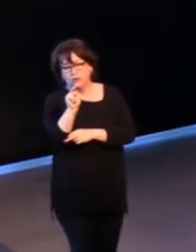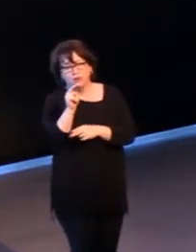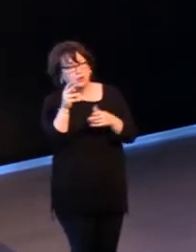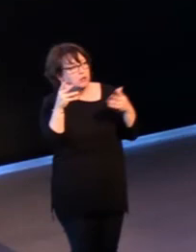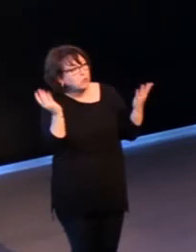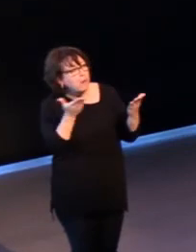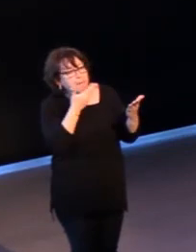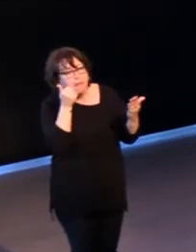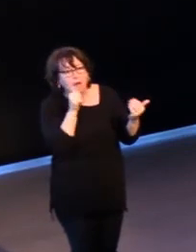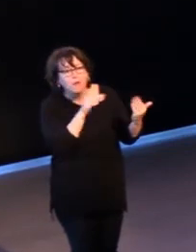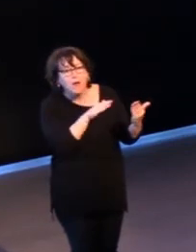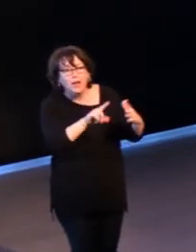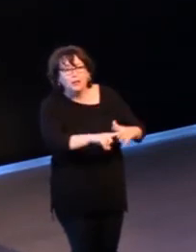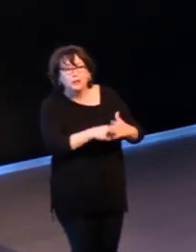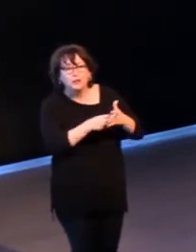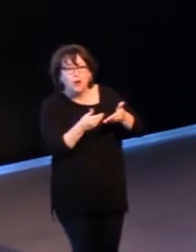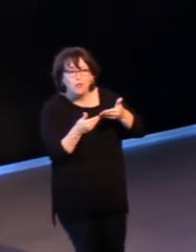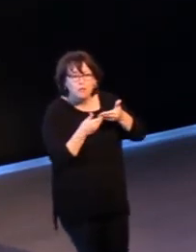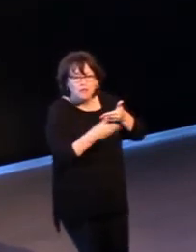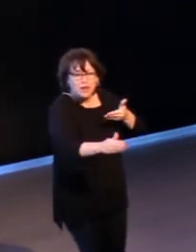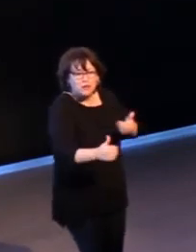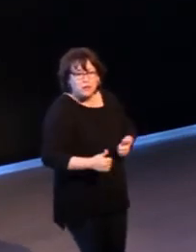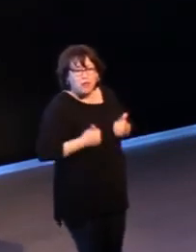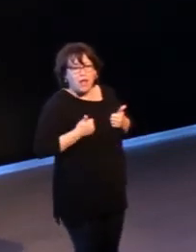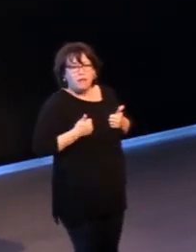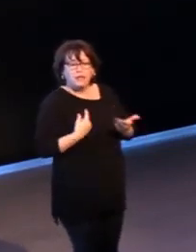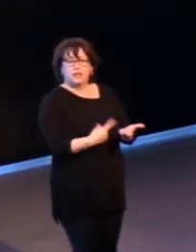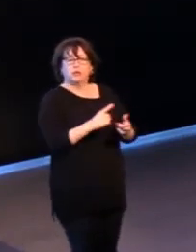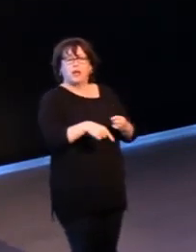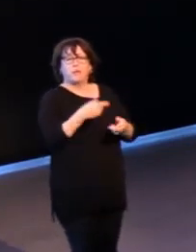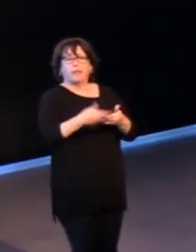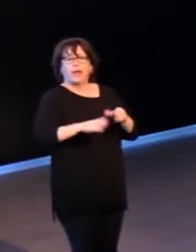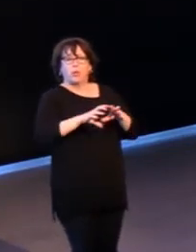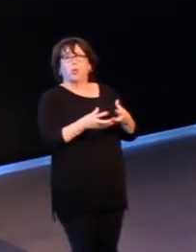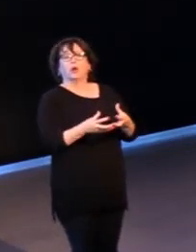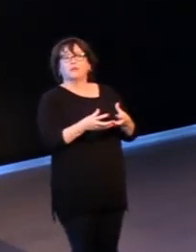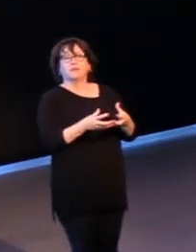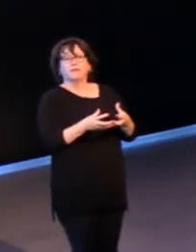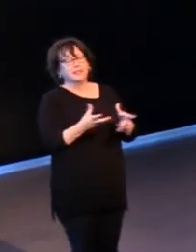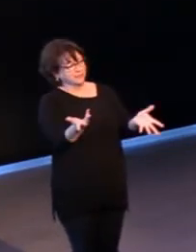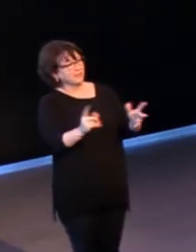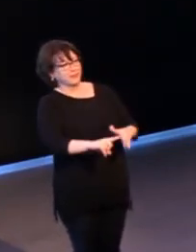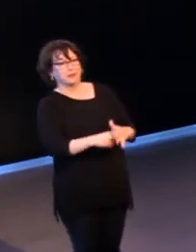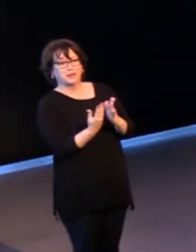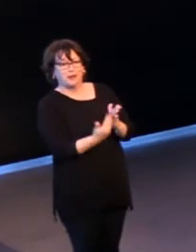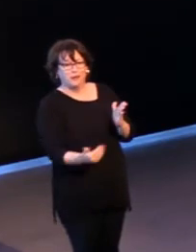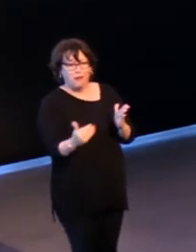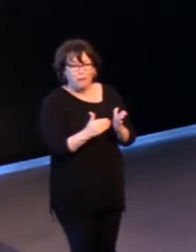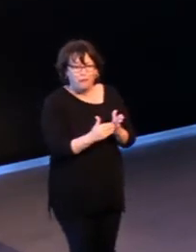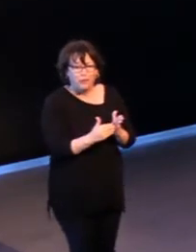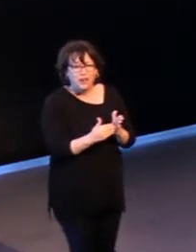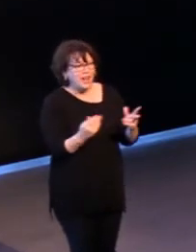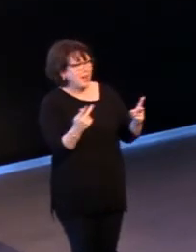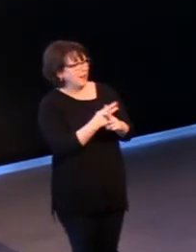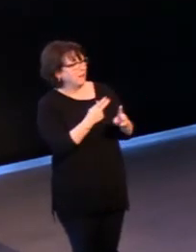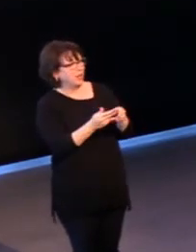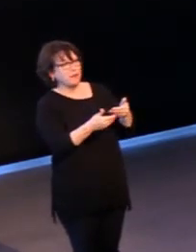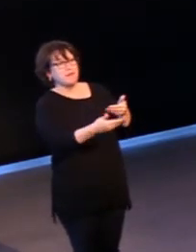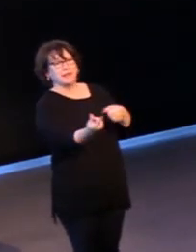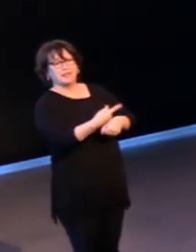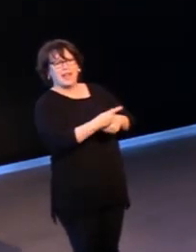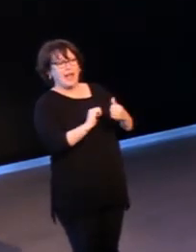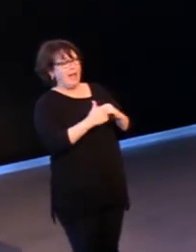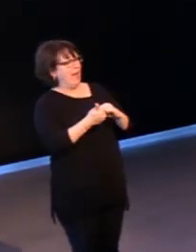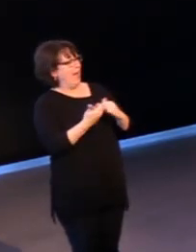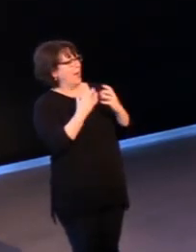rest of your life than the end of the world? So let's start it over and figure out with the rest of this day how we're gonna do it.